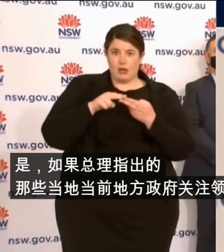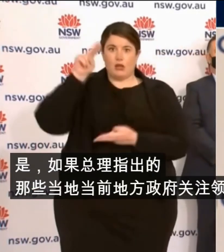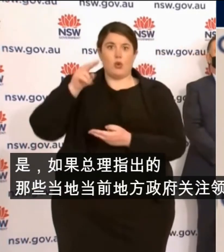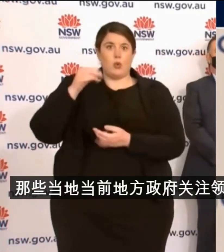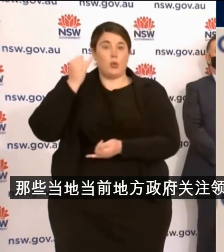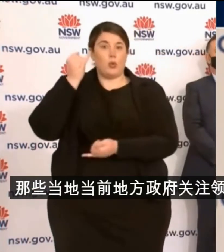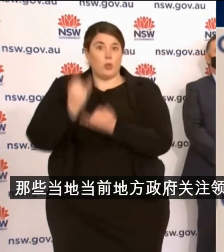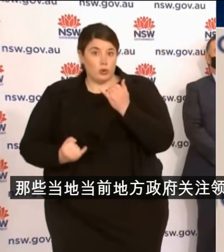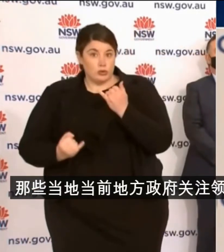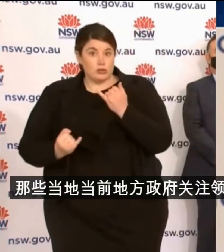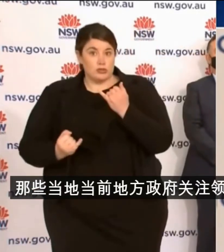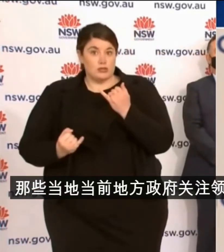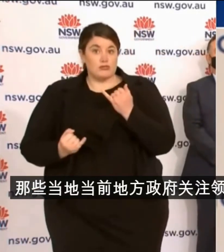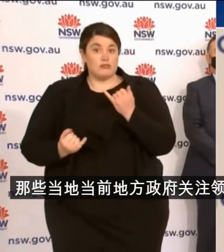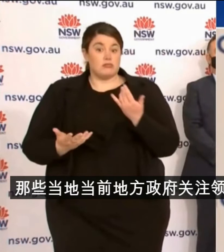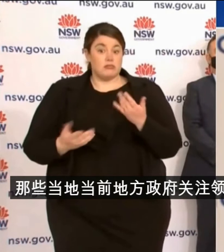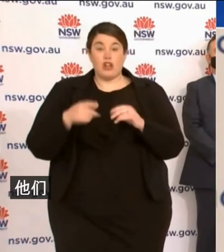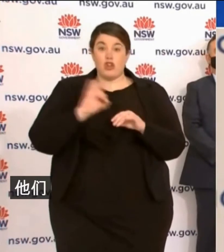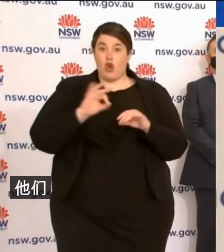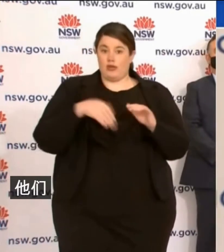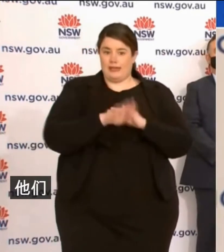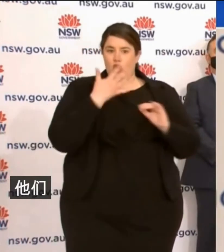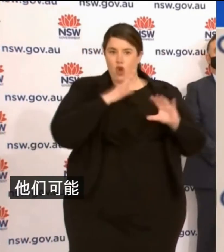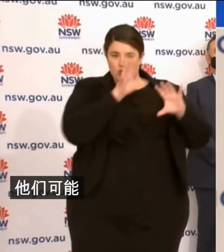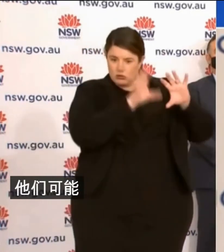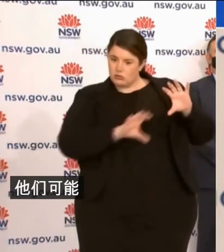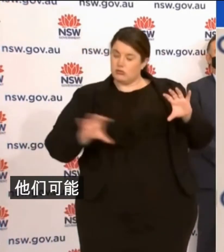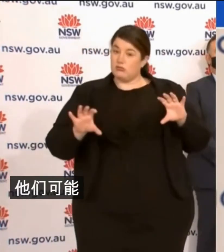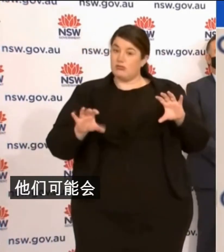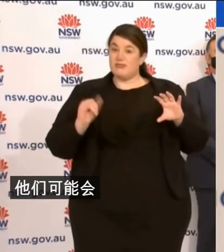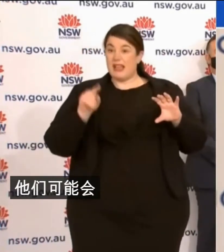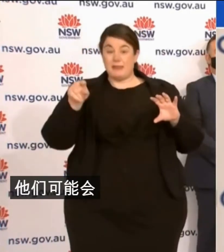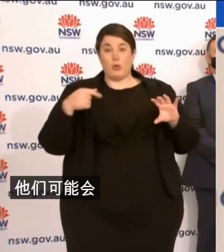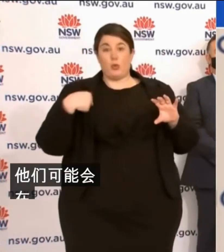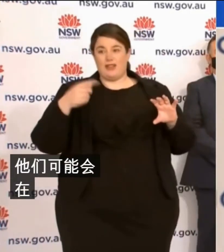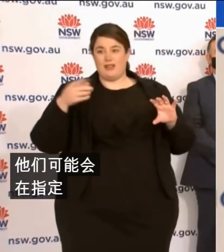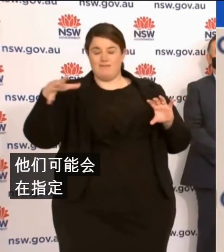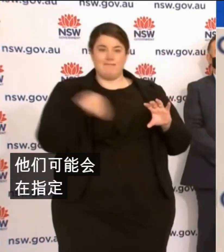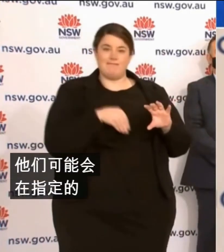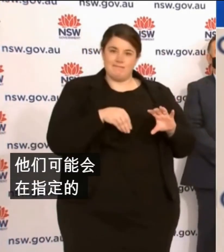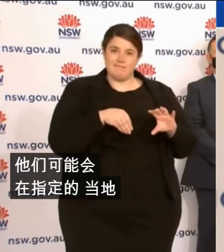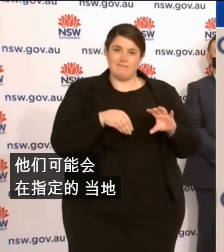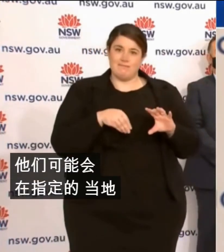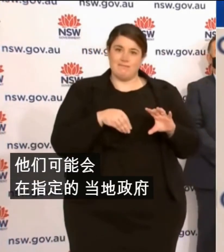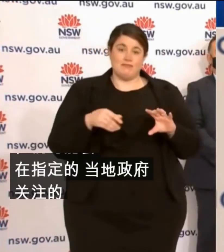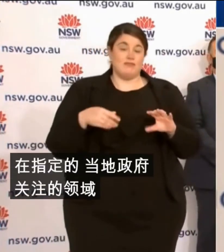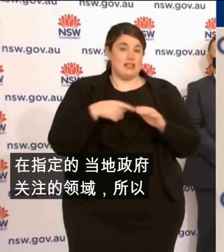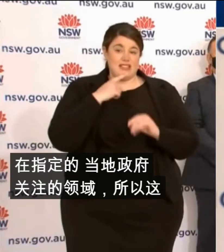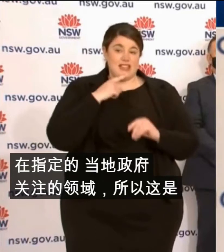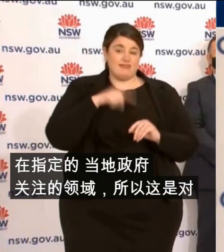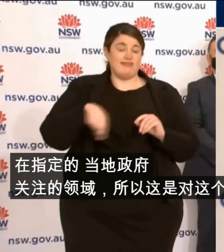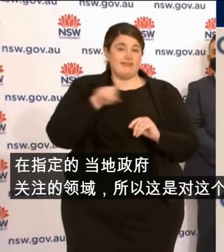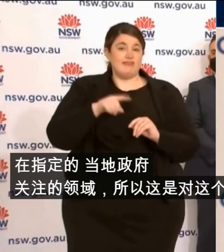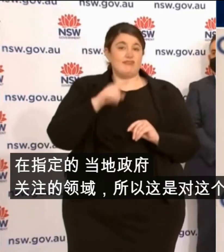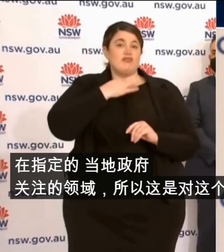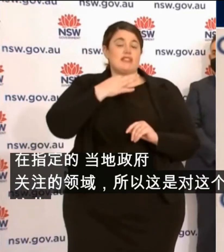those current local government areas of concern, as the Premier's indicated, they might be in a designated local government area of concern. So